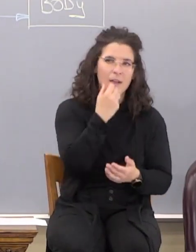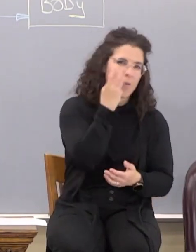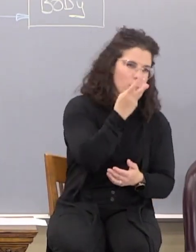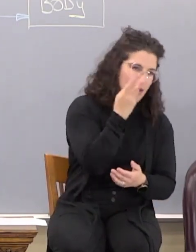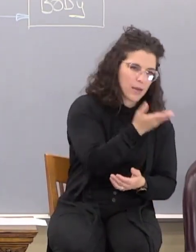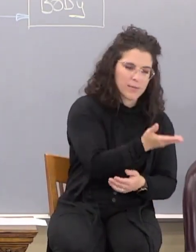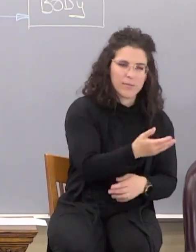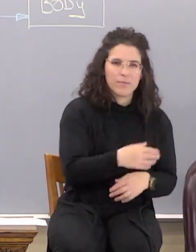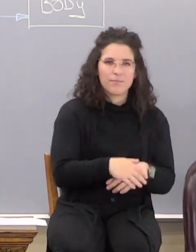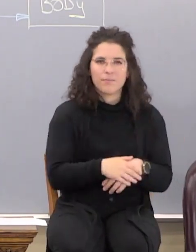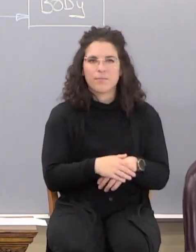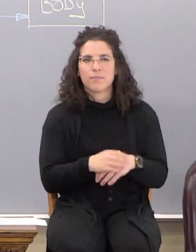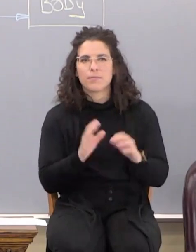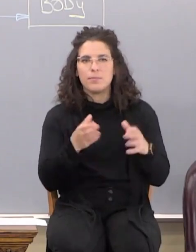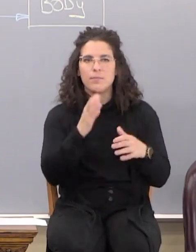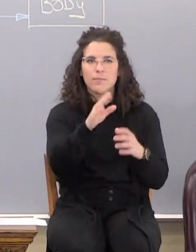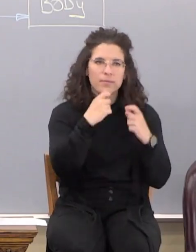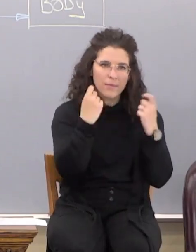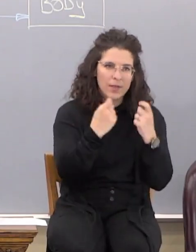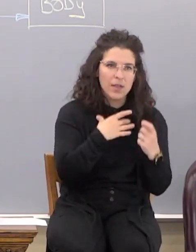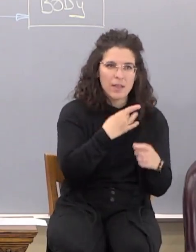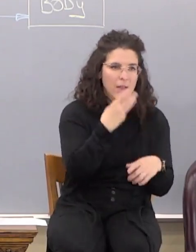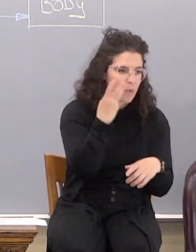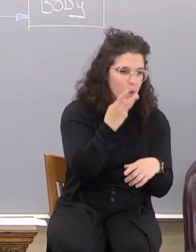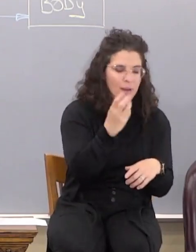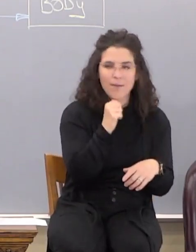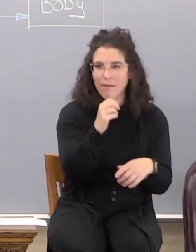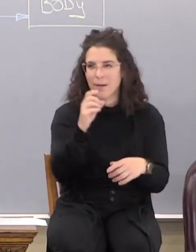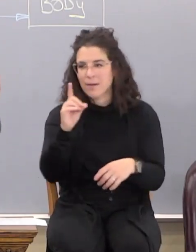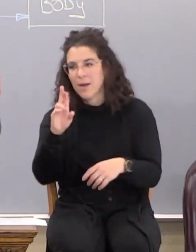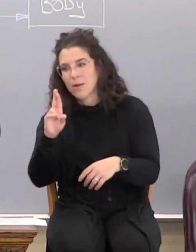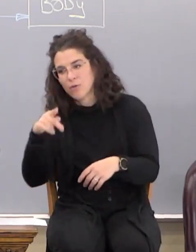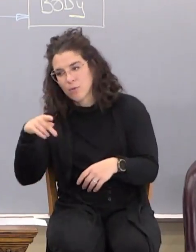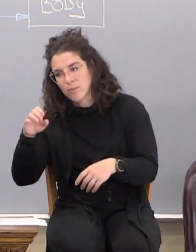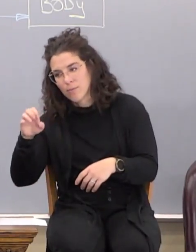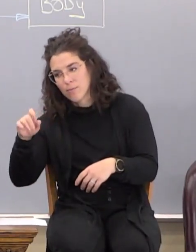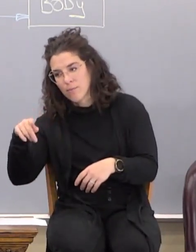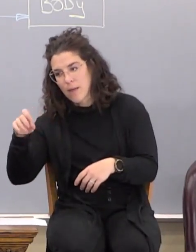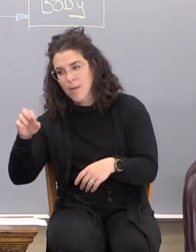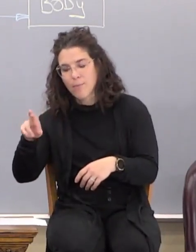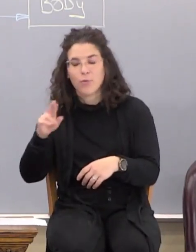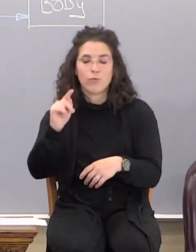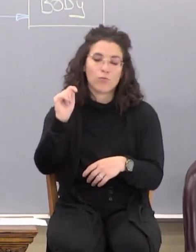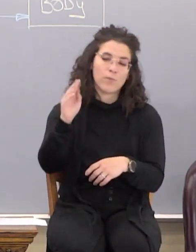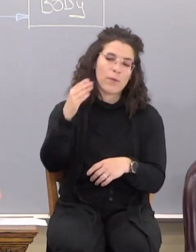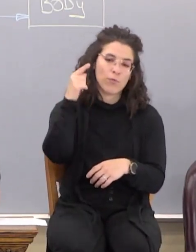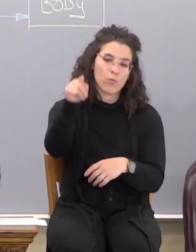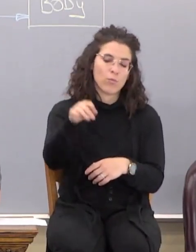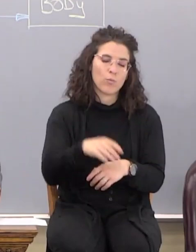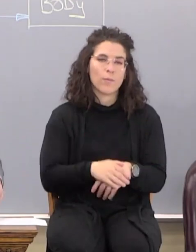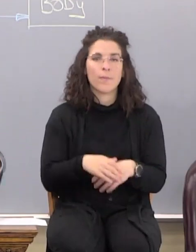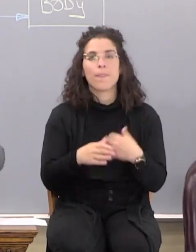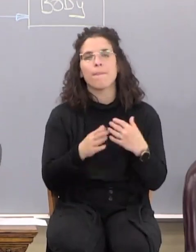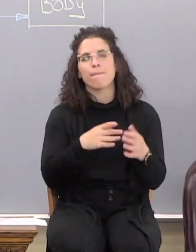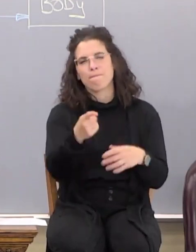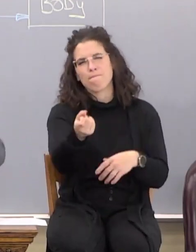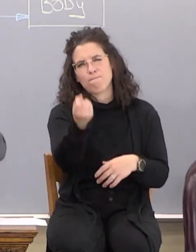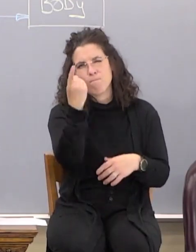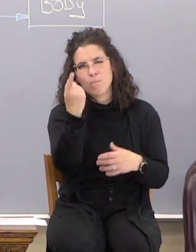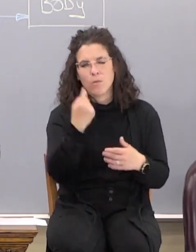not wine. The body of your sin is like wine and not Dr. Pepper. That's too bad for you. But you understand,